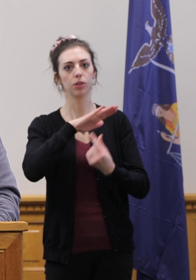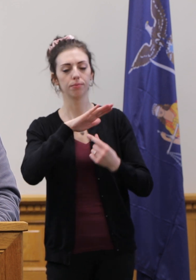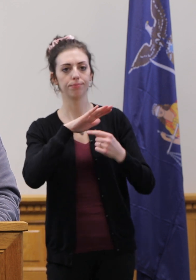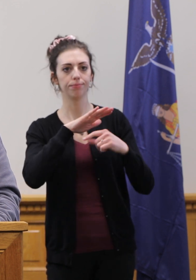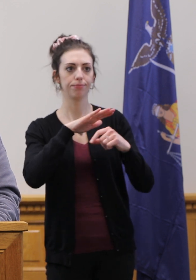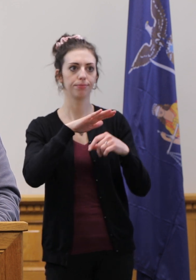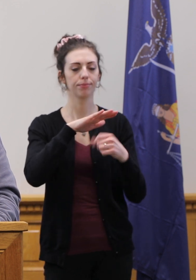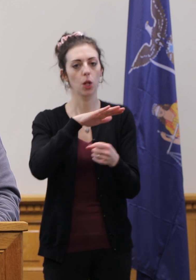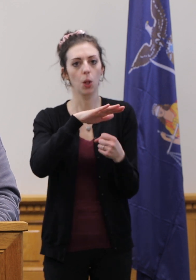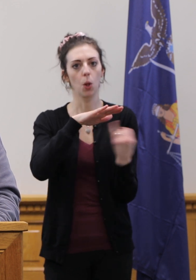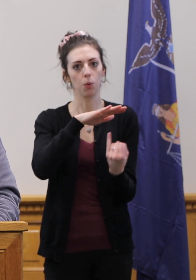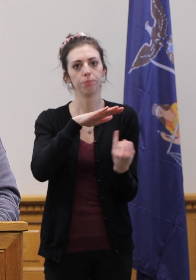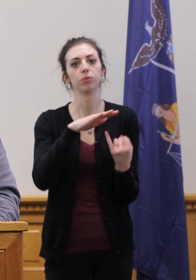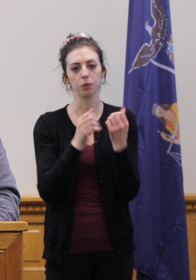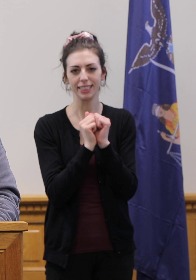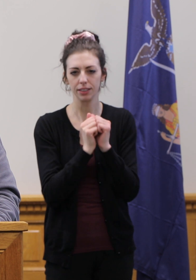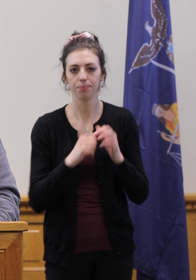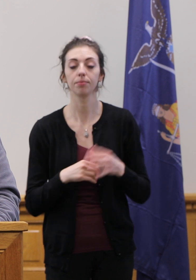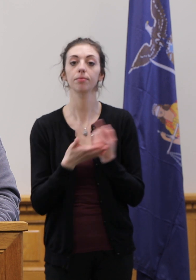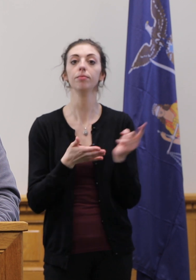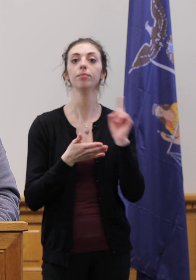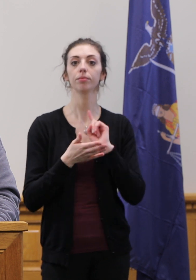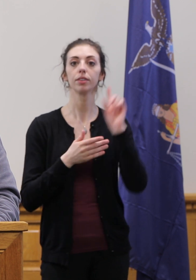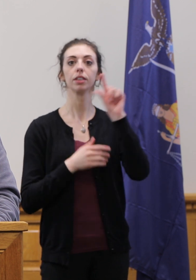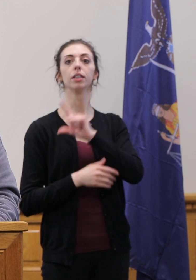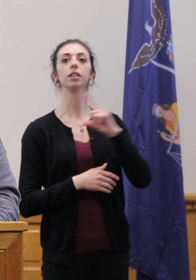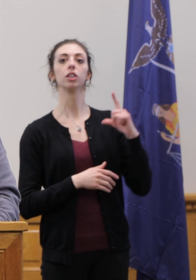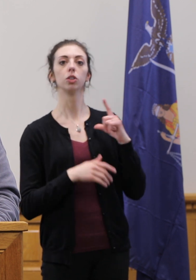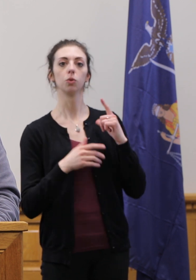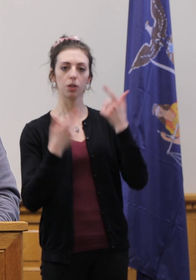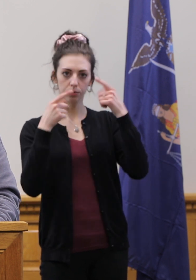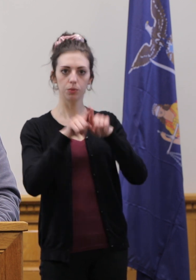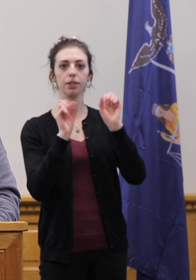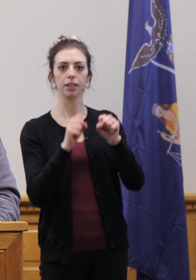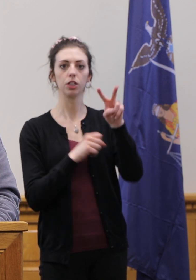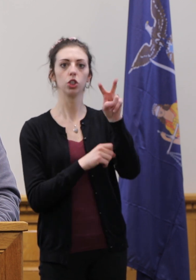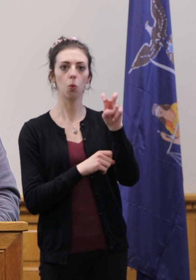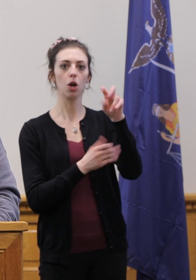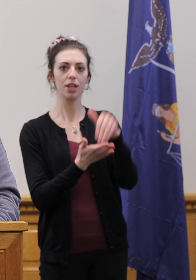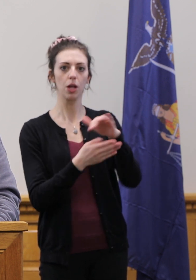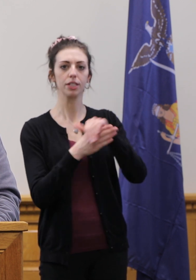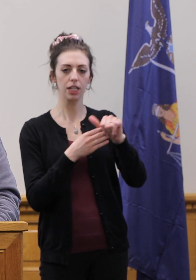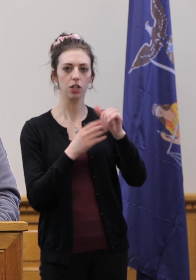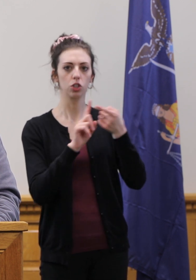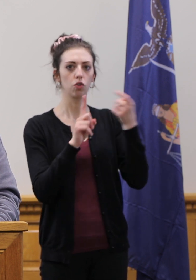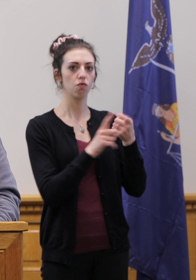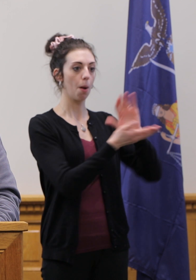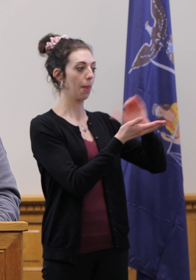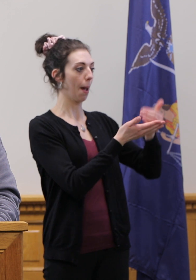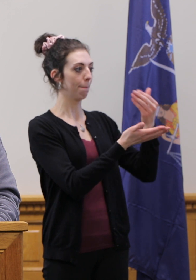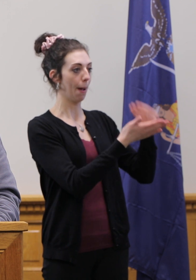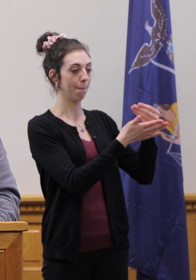Last week, the legislature approved transferring $200,000 from the unappropriated fund balance to the COVID response